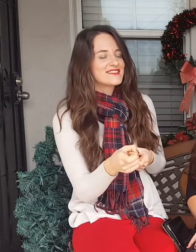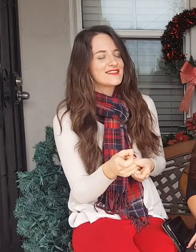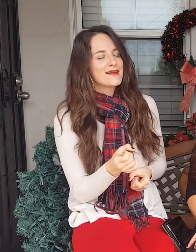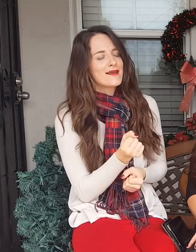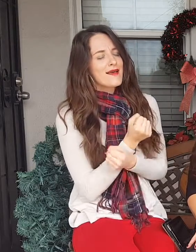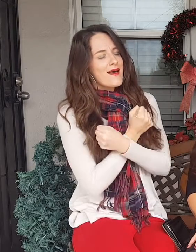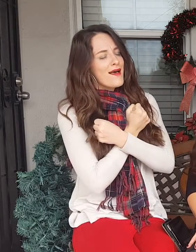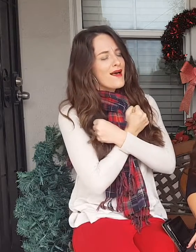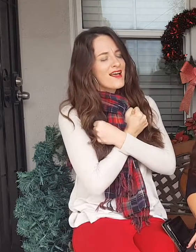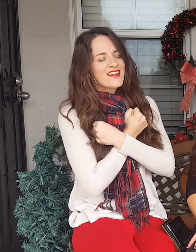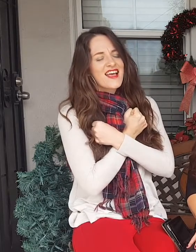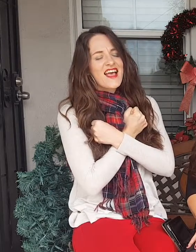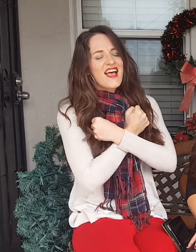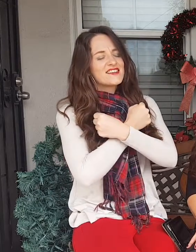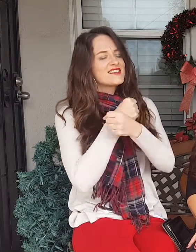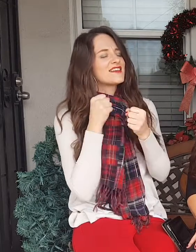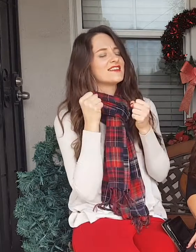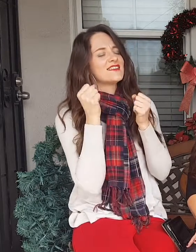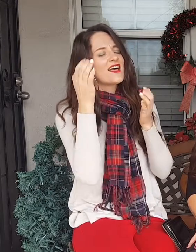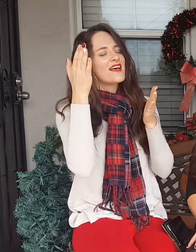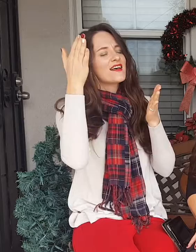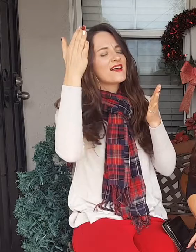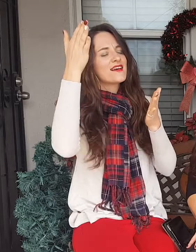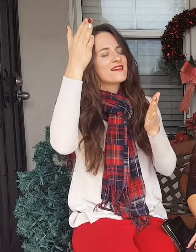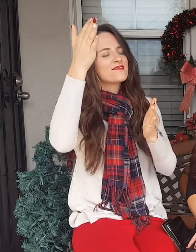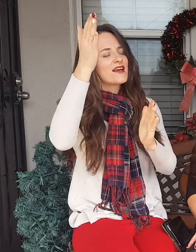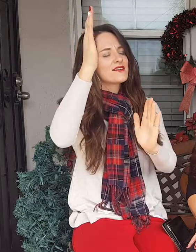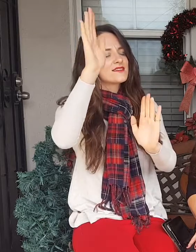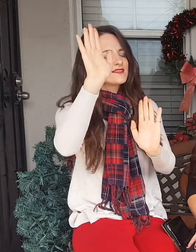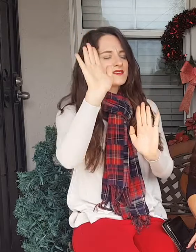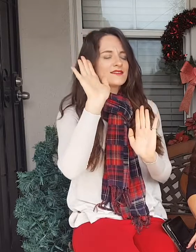rains, unending love,